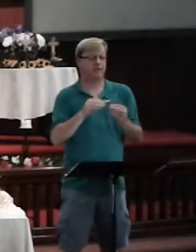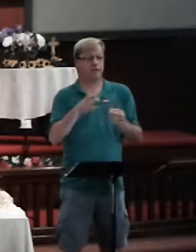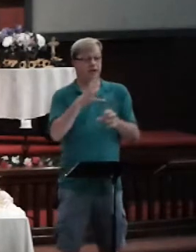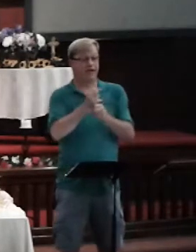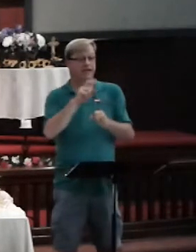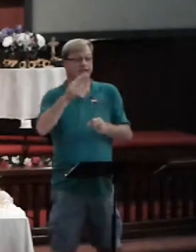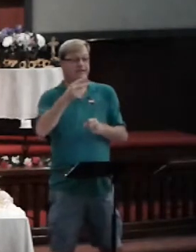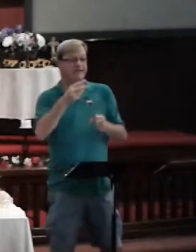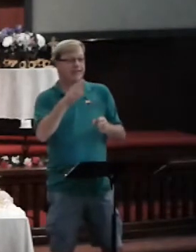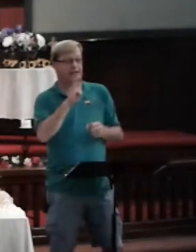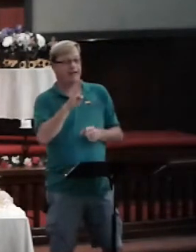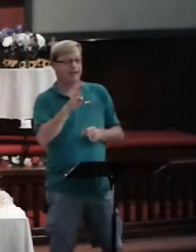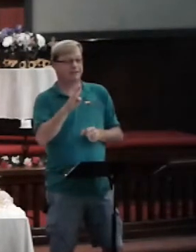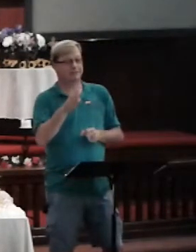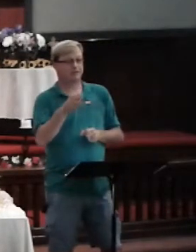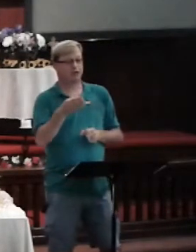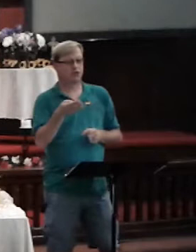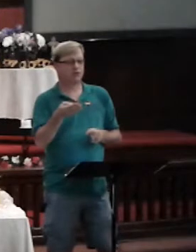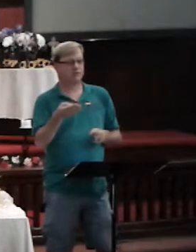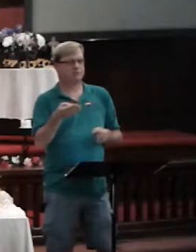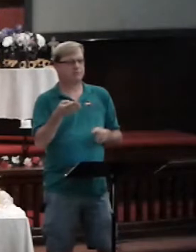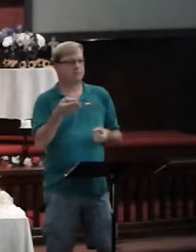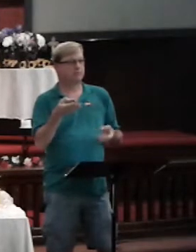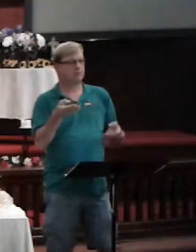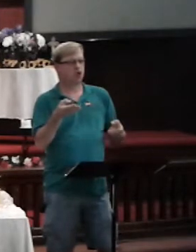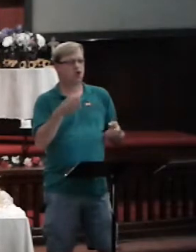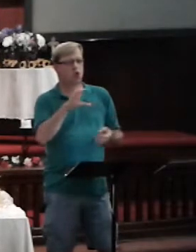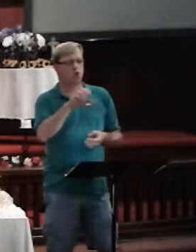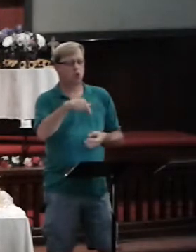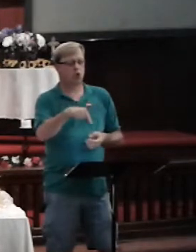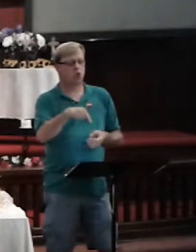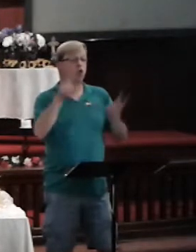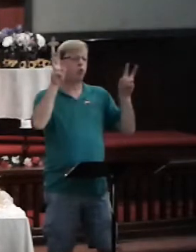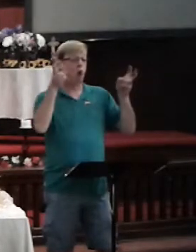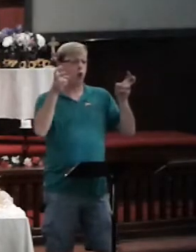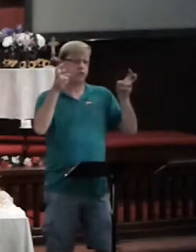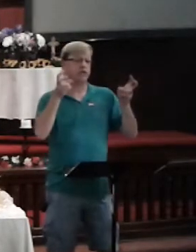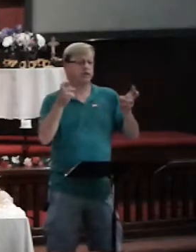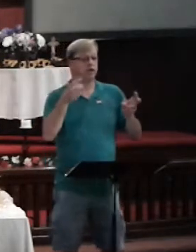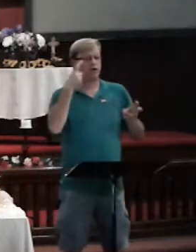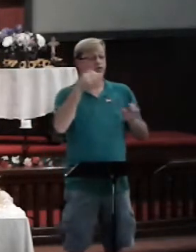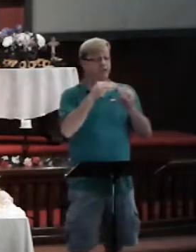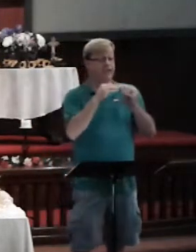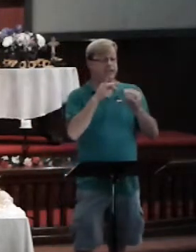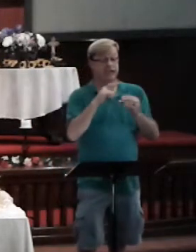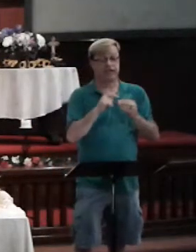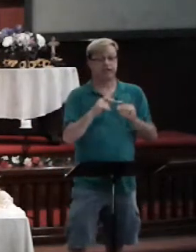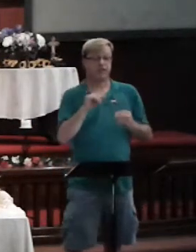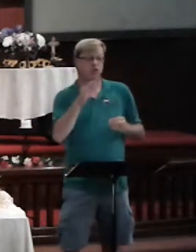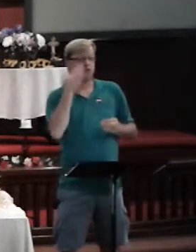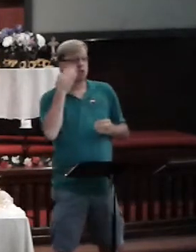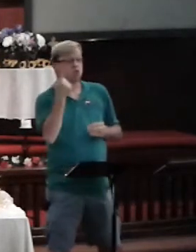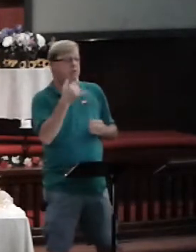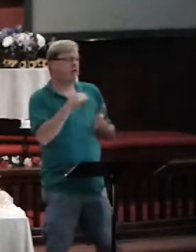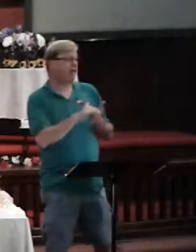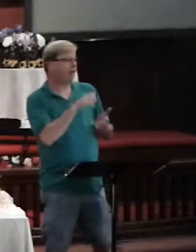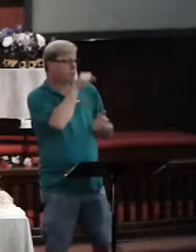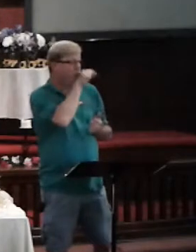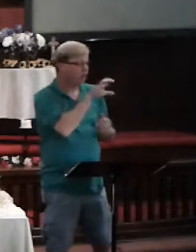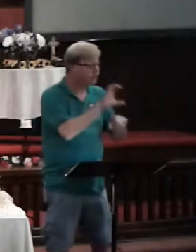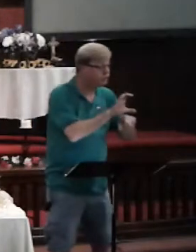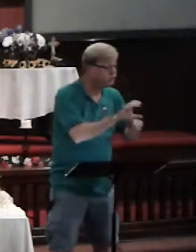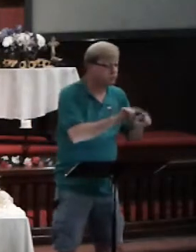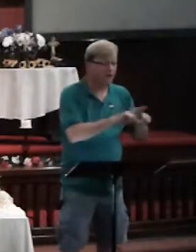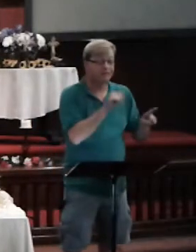bid, an estimate, tomorrow, Tuesday. If you know anybody who loves this church but may not come here for some